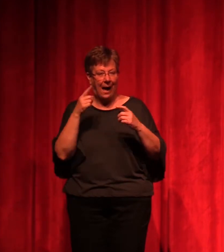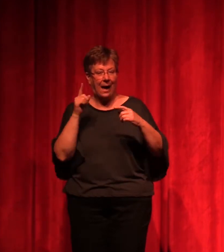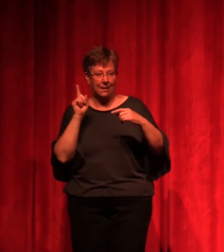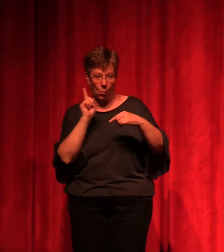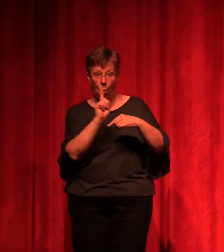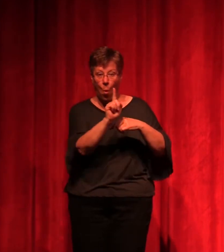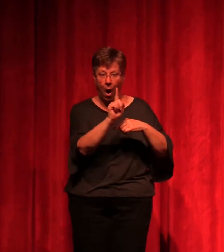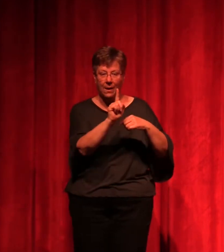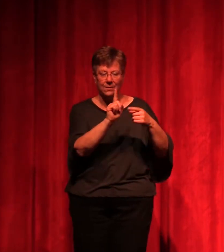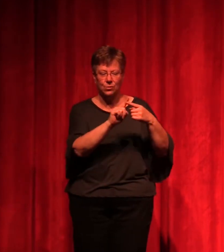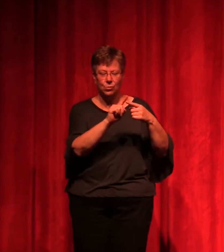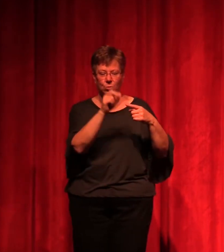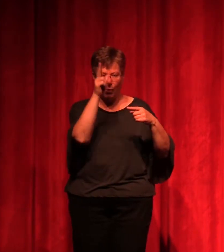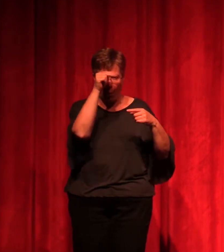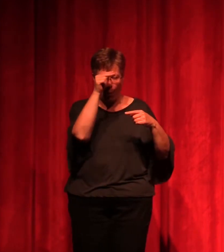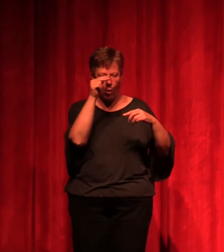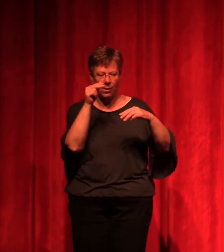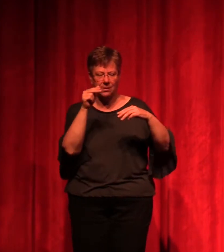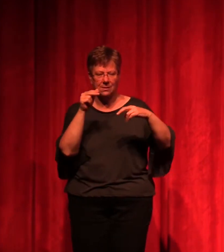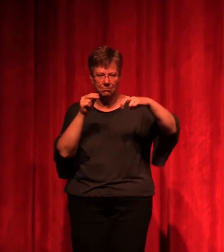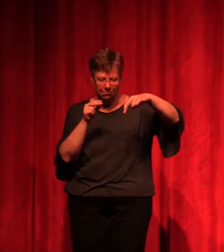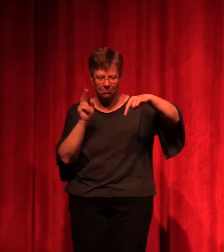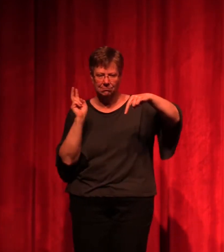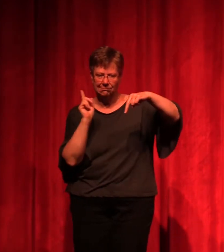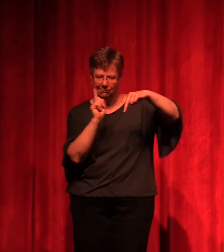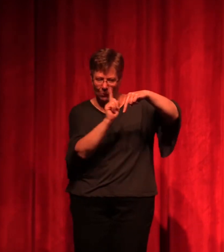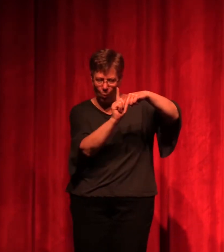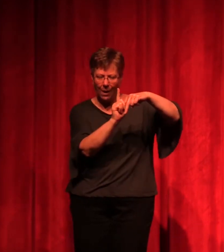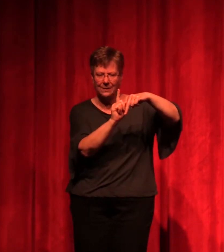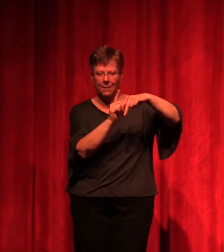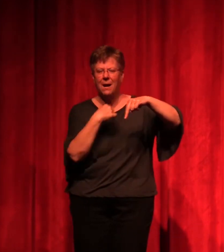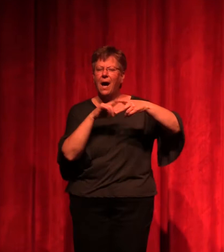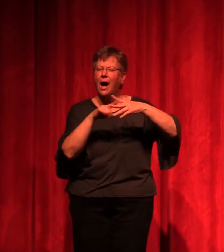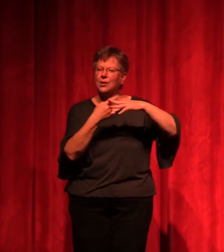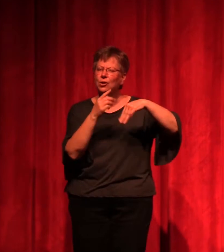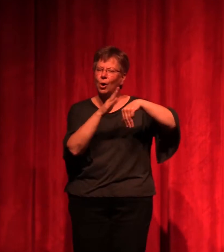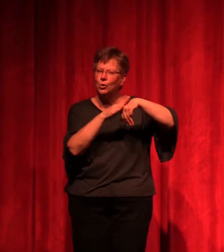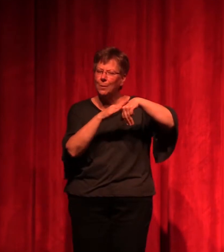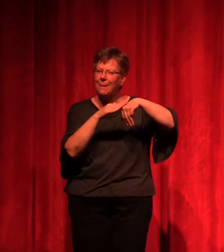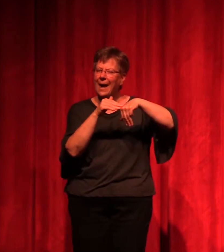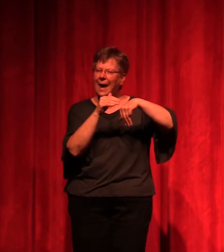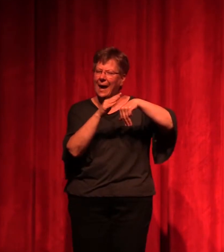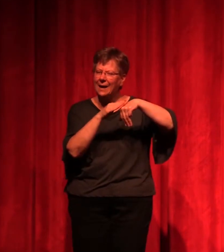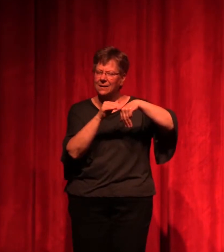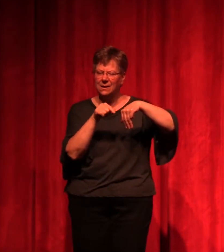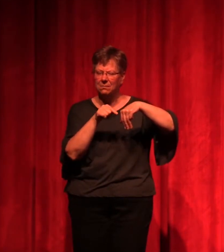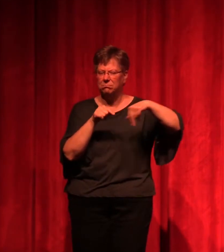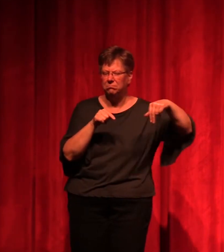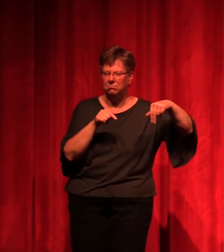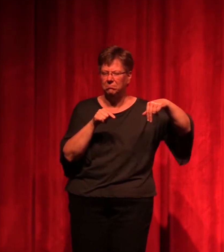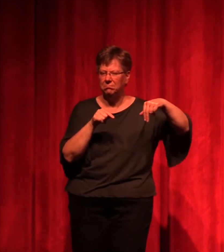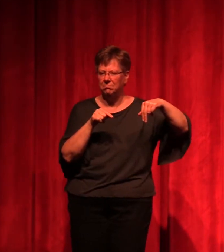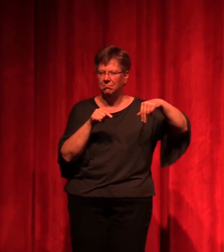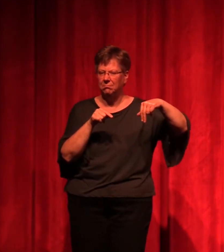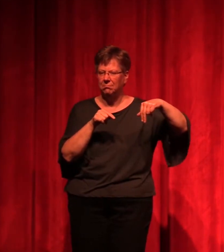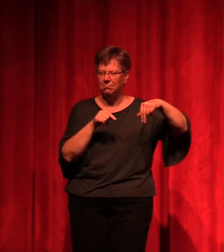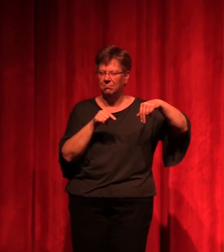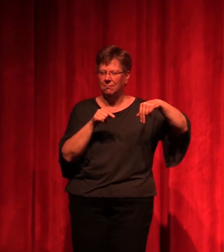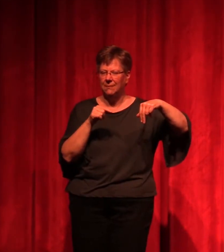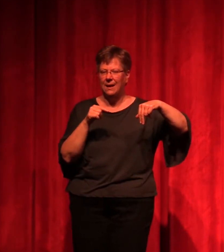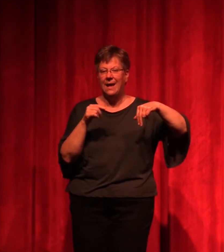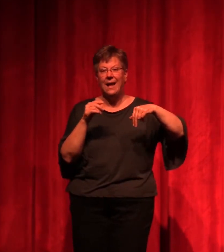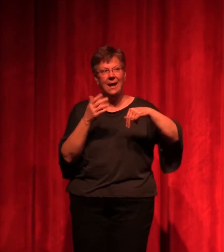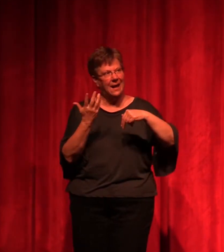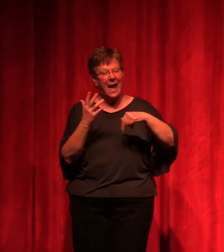comes up, and he sniffs me, and I'm standing there, and I kind of start to pet him, and he shies away, and I keep doing that. And after about 5